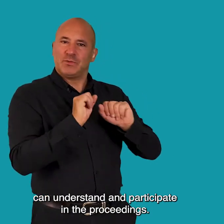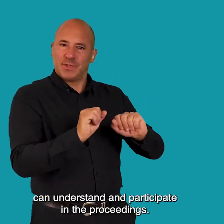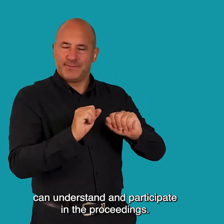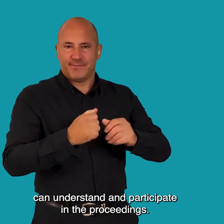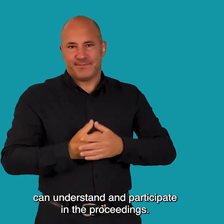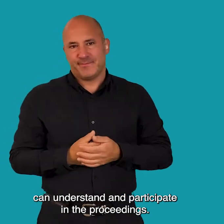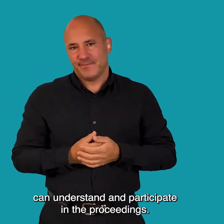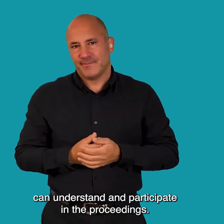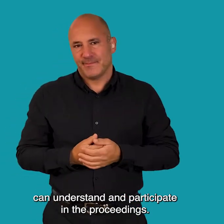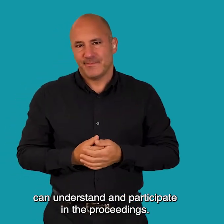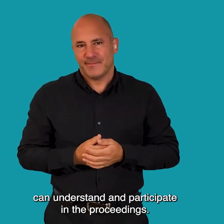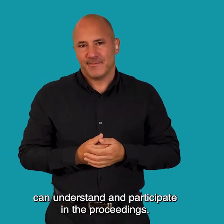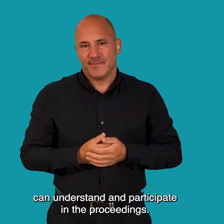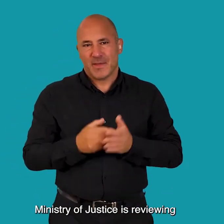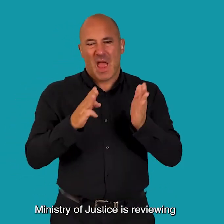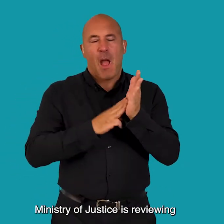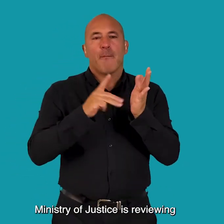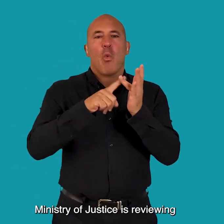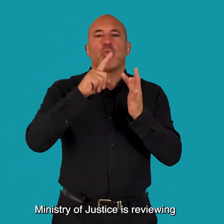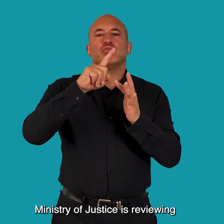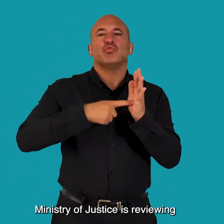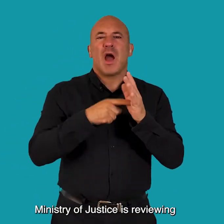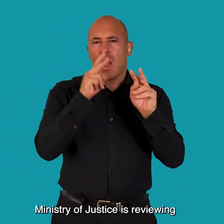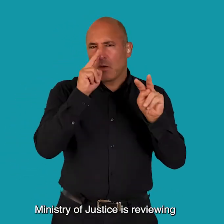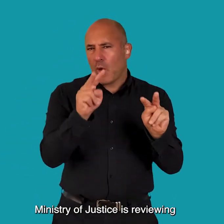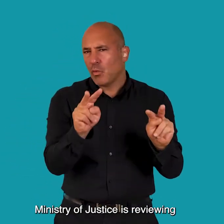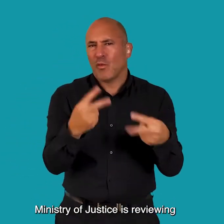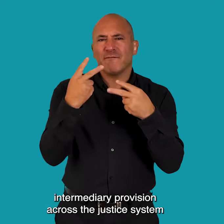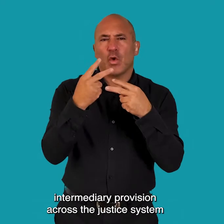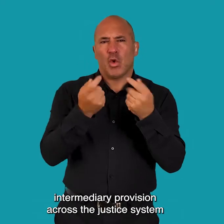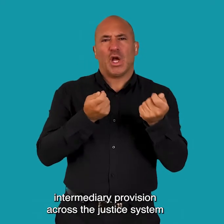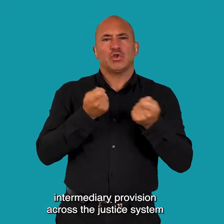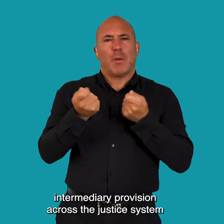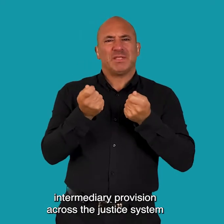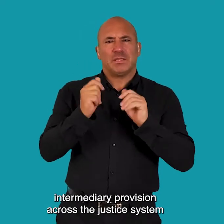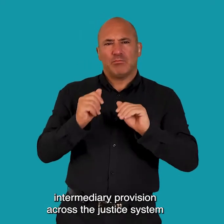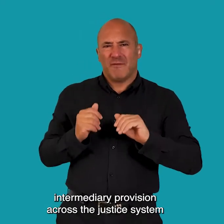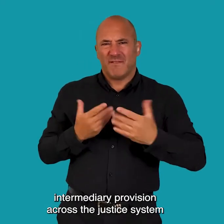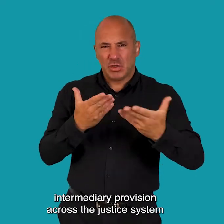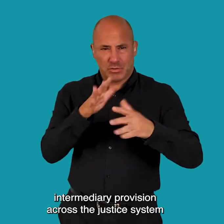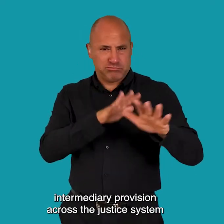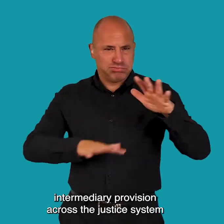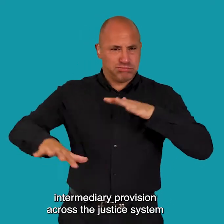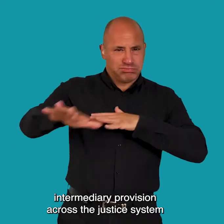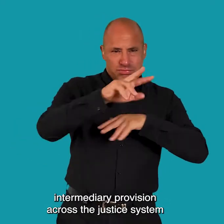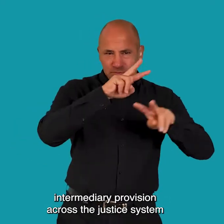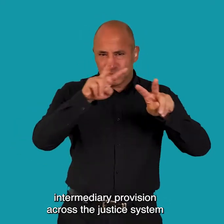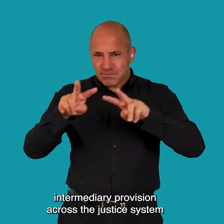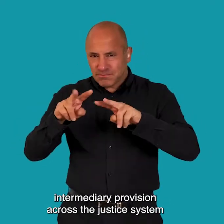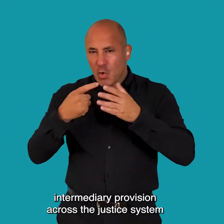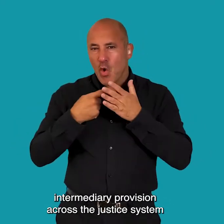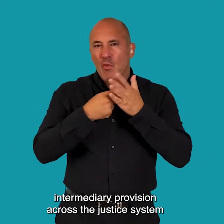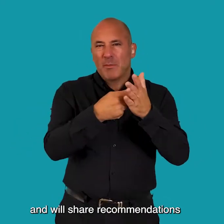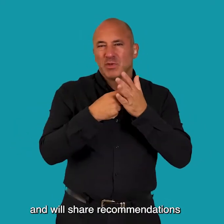in the proceedings. Ministry of Justice is reviewing intermediary provision across the justice system and will